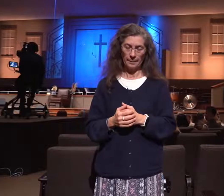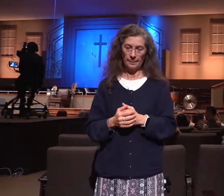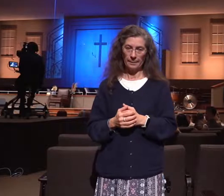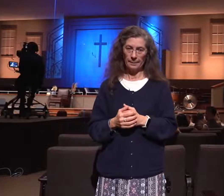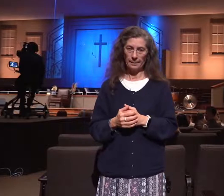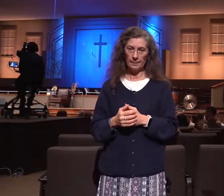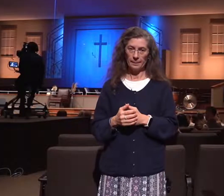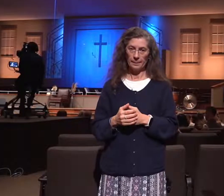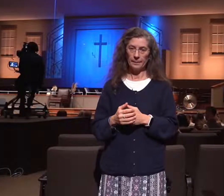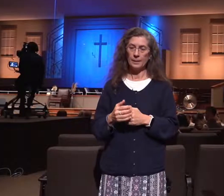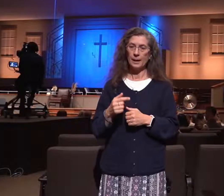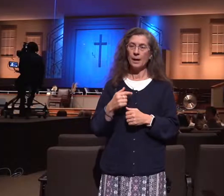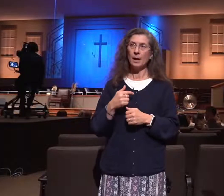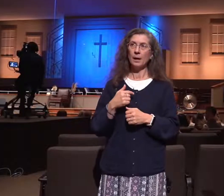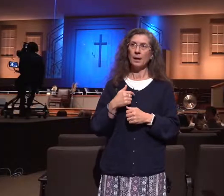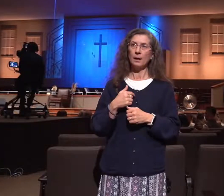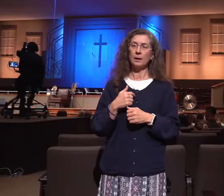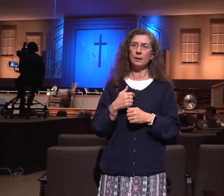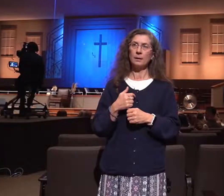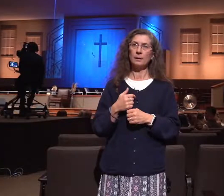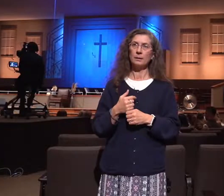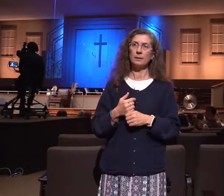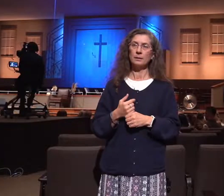I never will forget preaching in